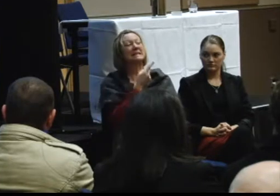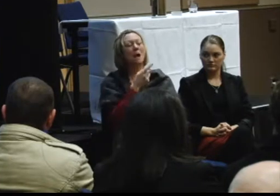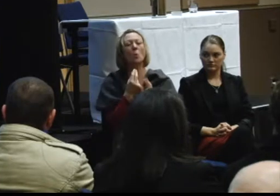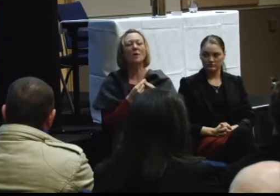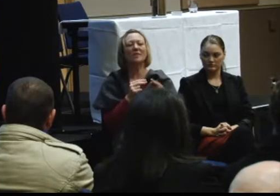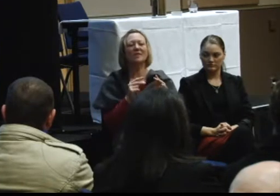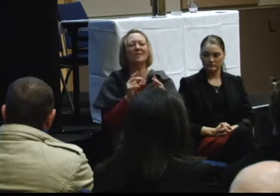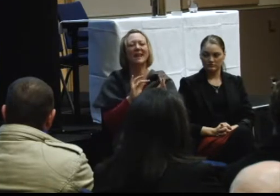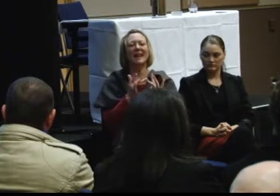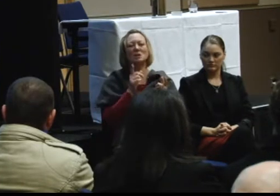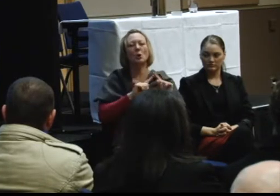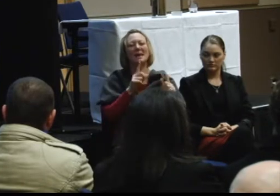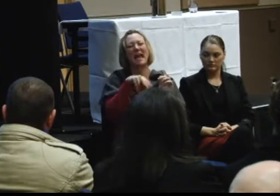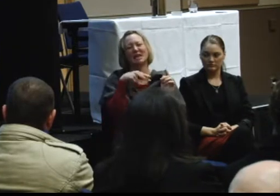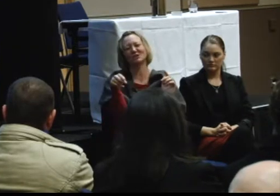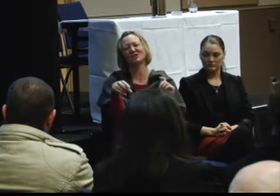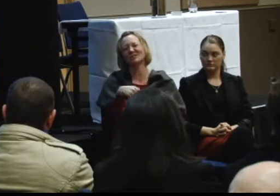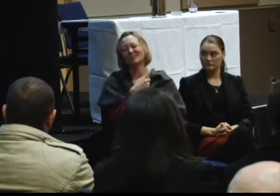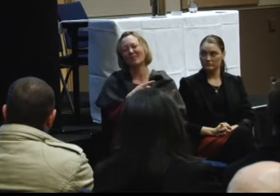hash, the link to Google Docs. Excellent.